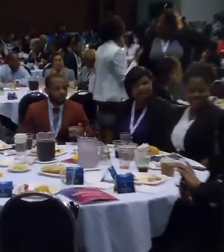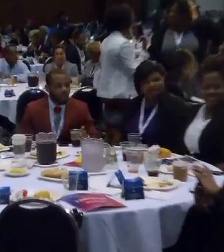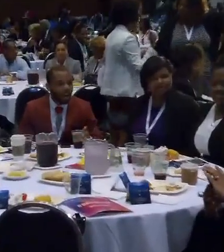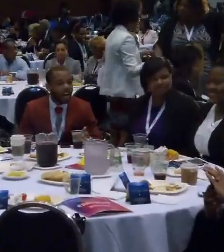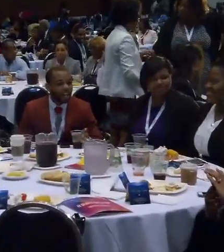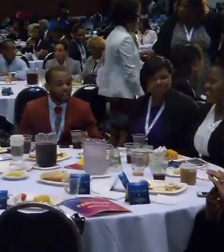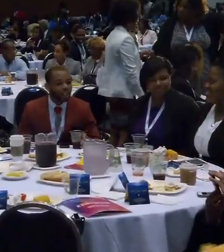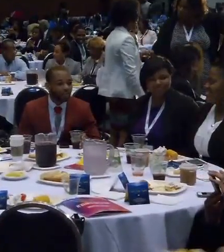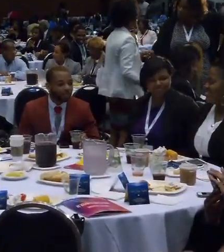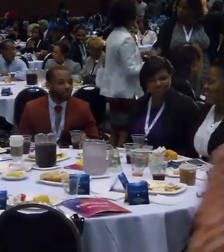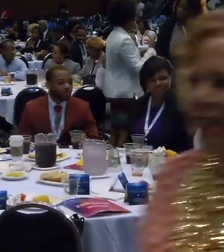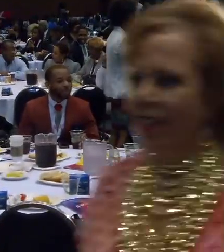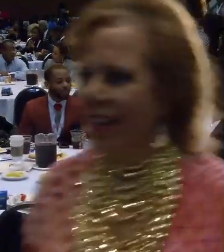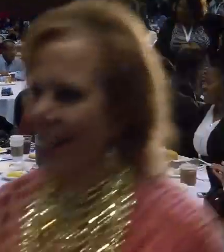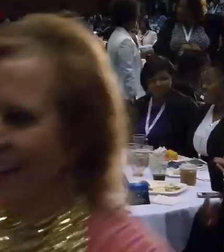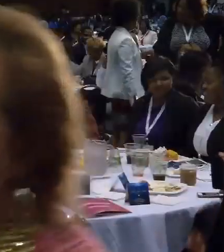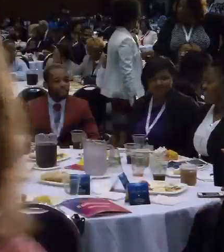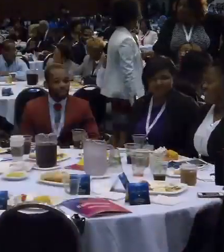Hi, I'm 162.